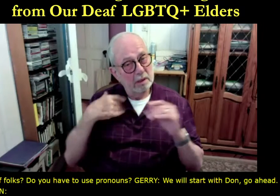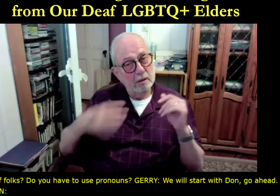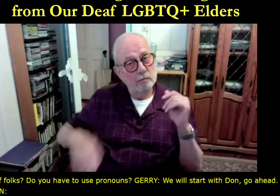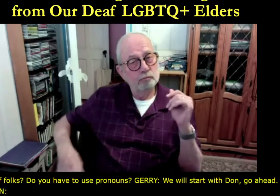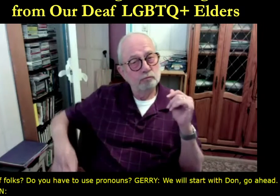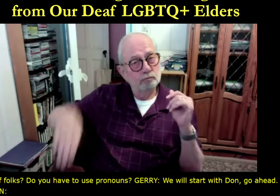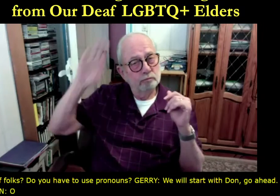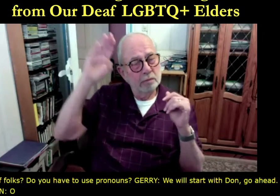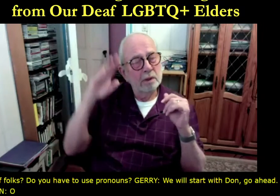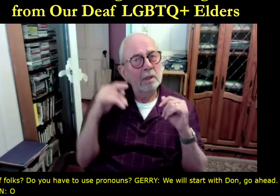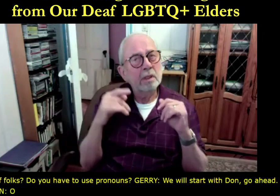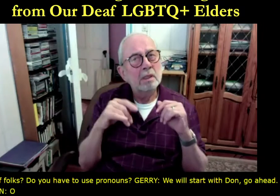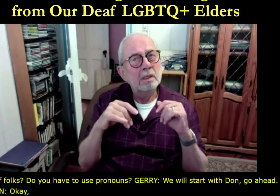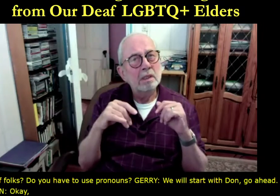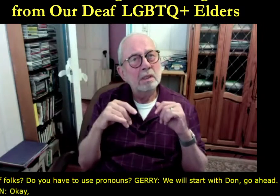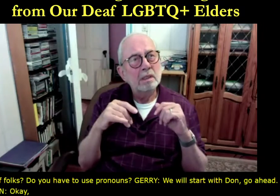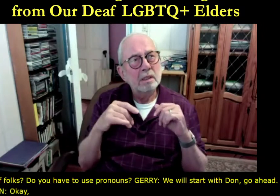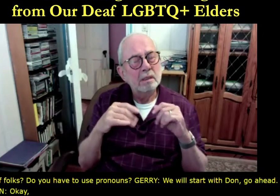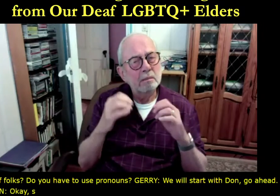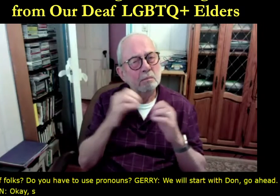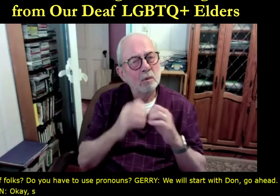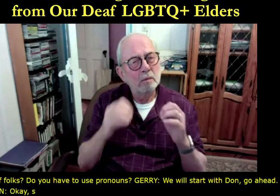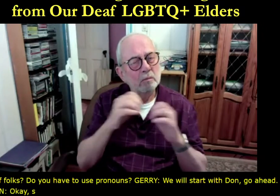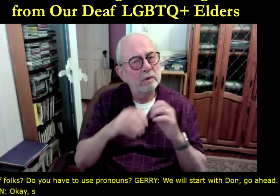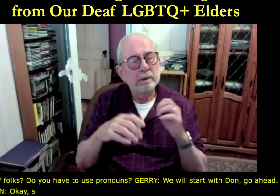So, in the deaf community, mean, the deaf community I grew up in,